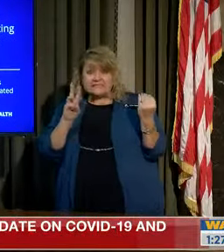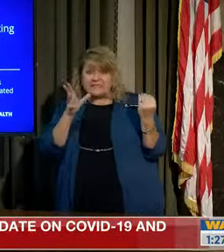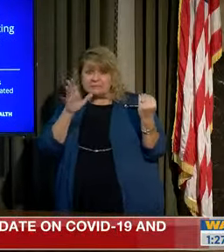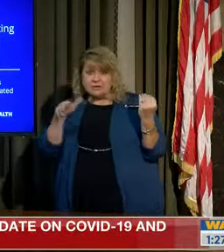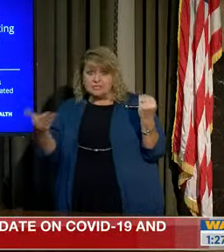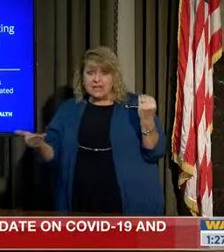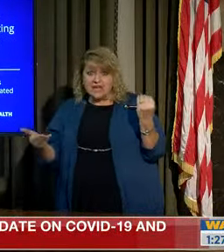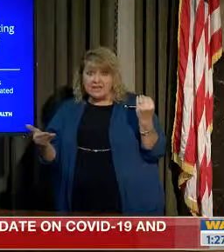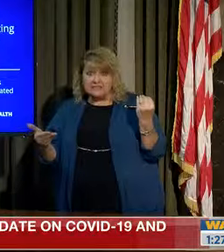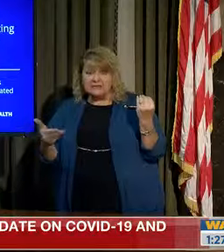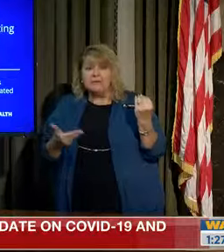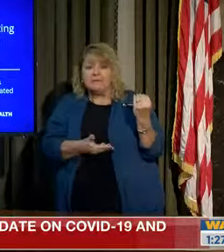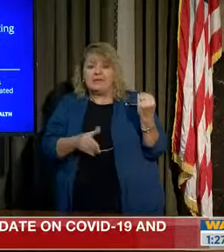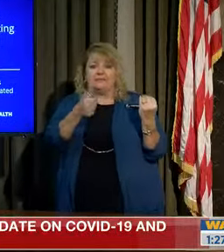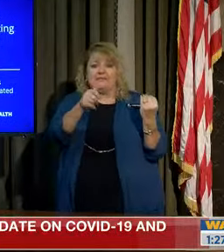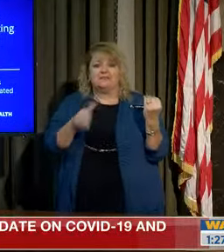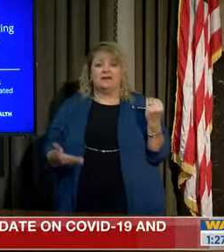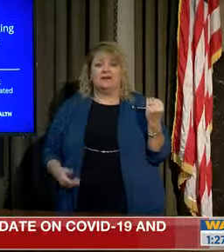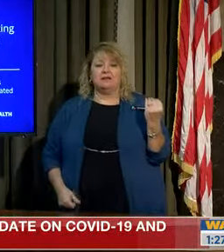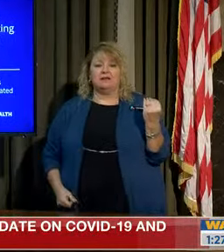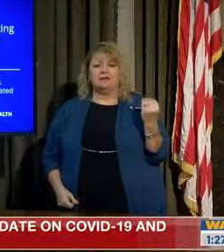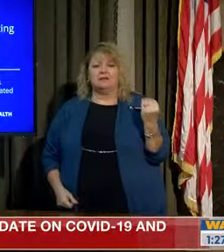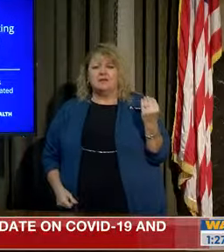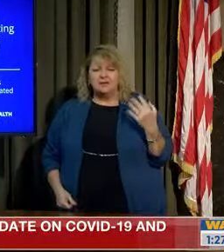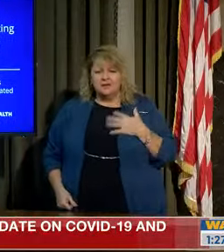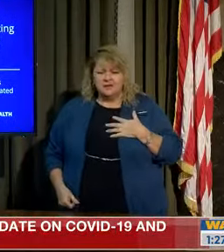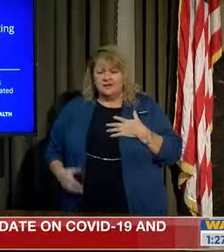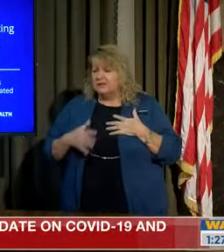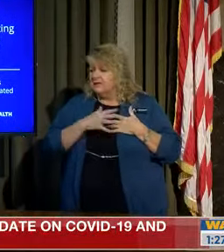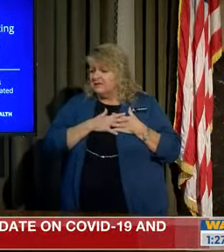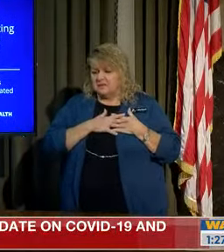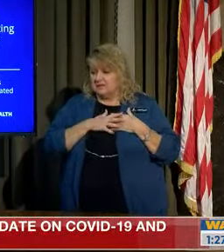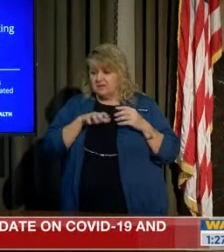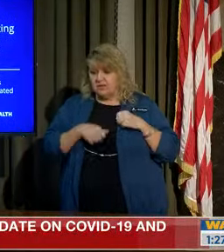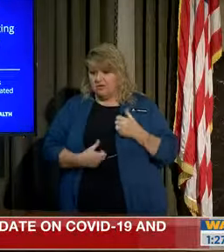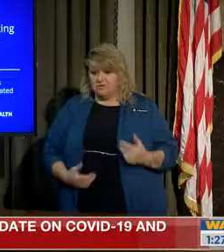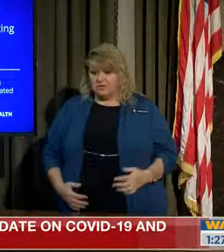in this past surge, it really is heartbreaking.